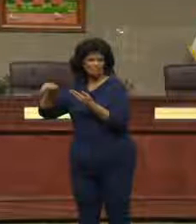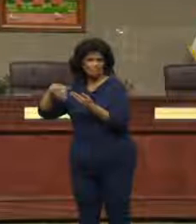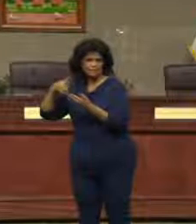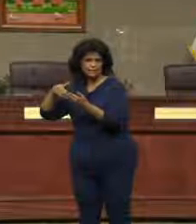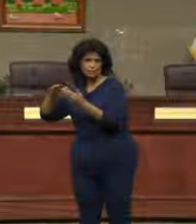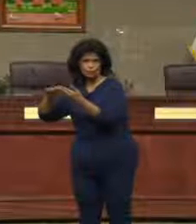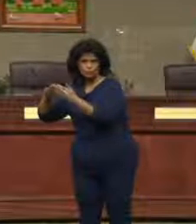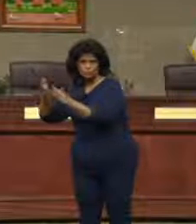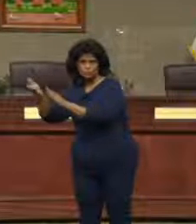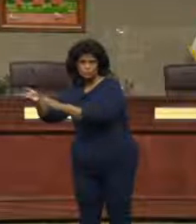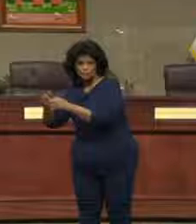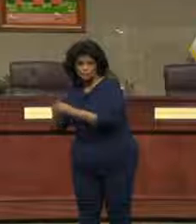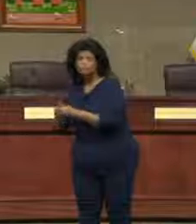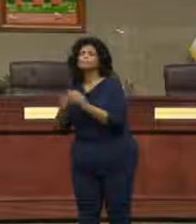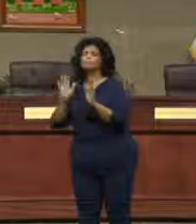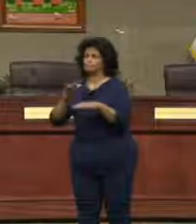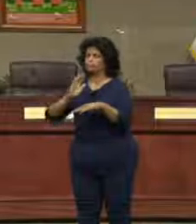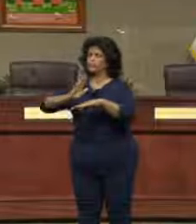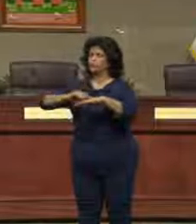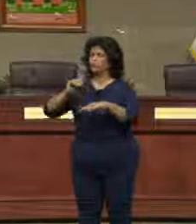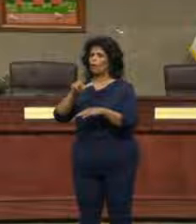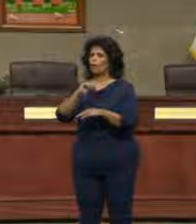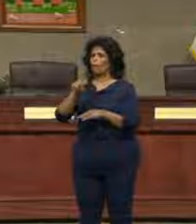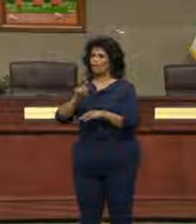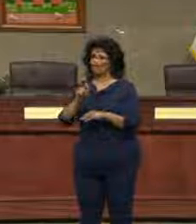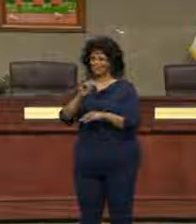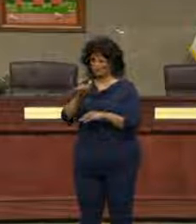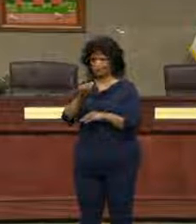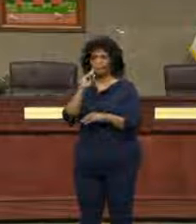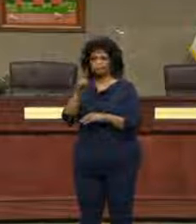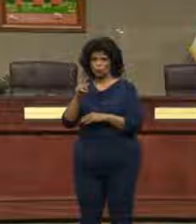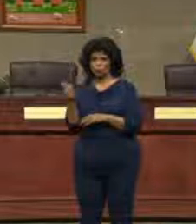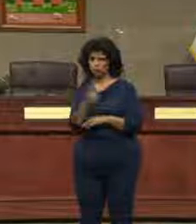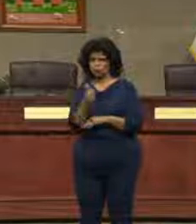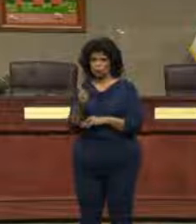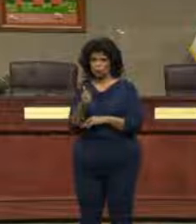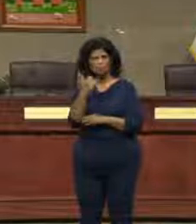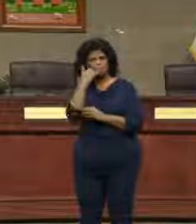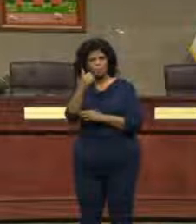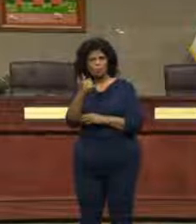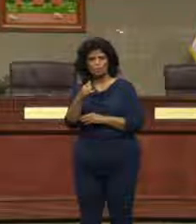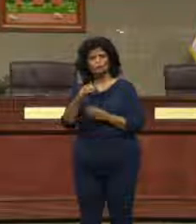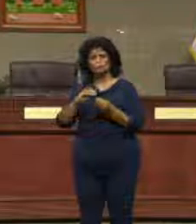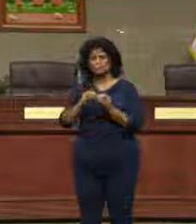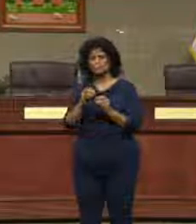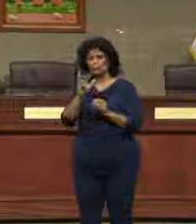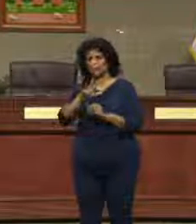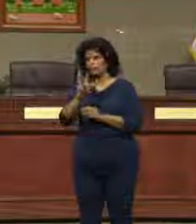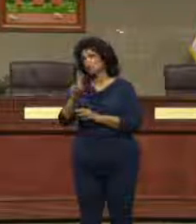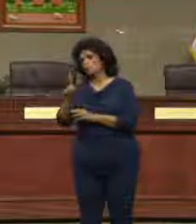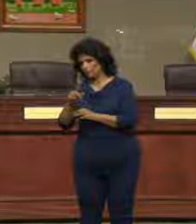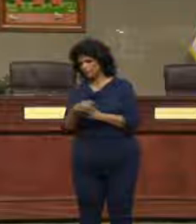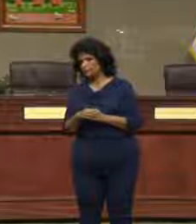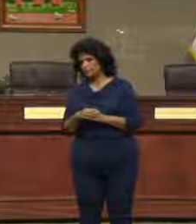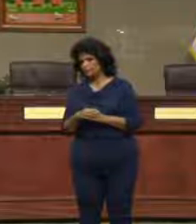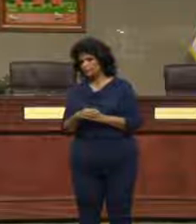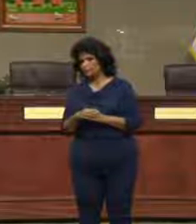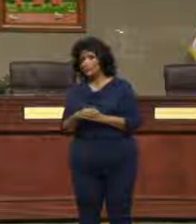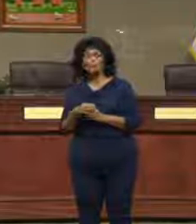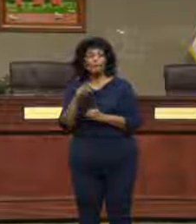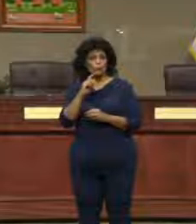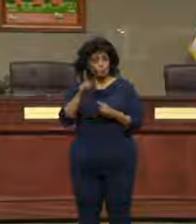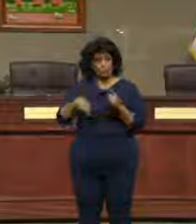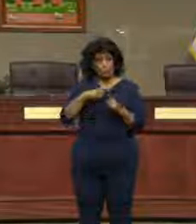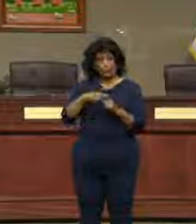can access that, again, by dialing 311. An operator will coordinate with